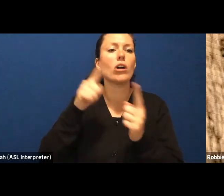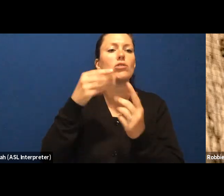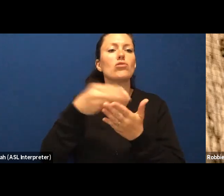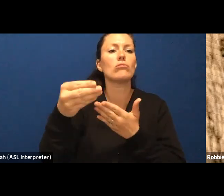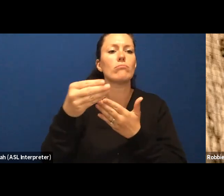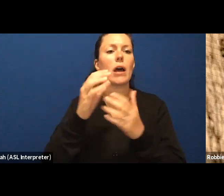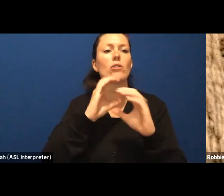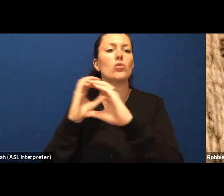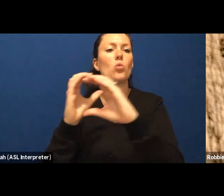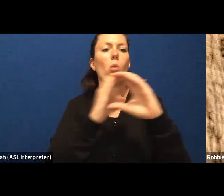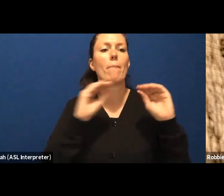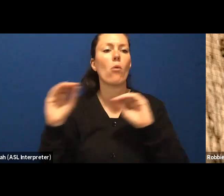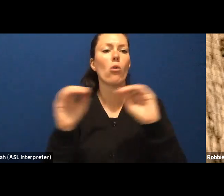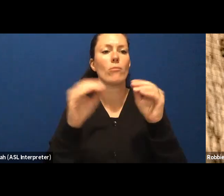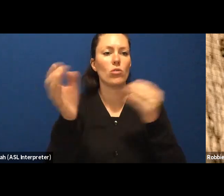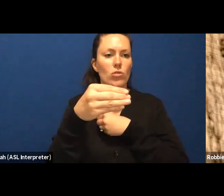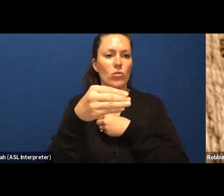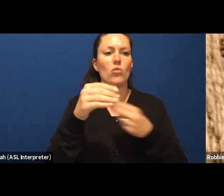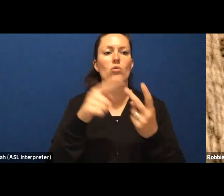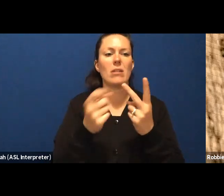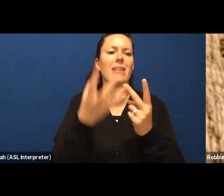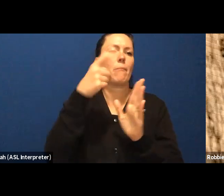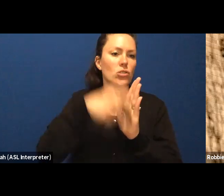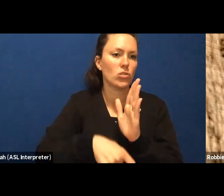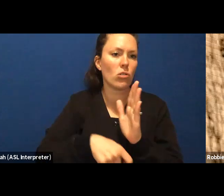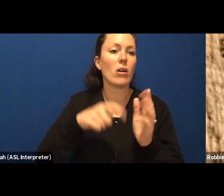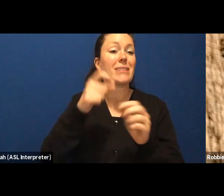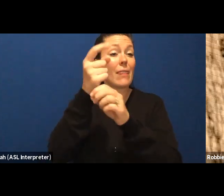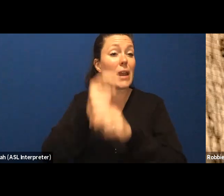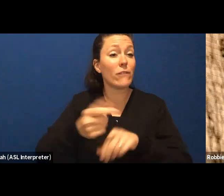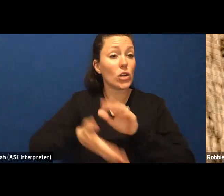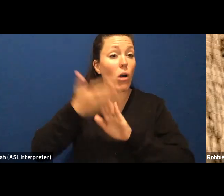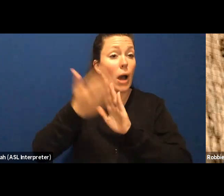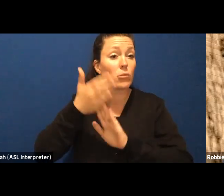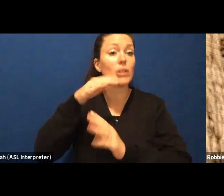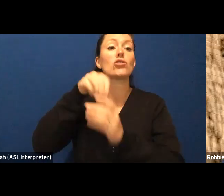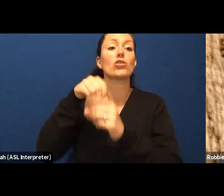mobile unit, and then about what it costs to operate it each year, including the staff.